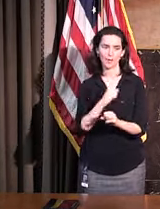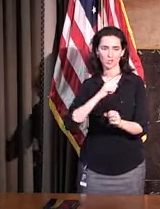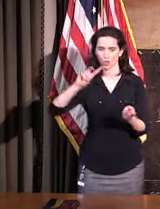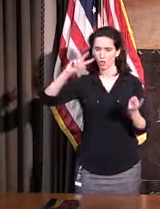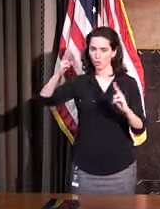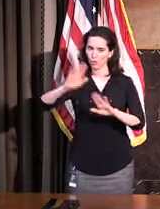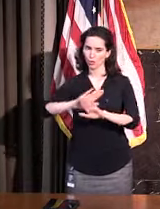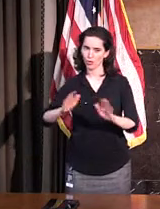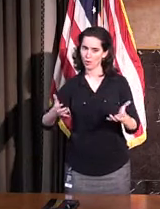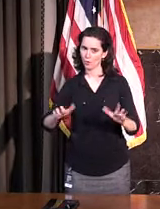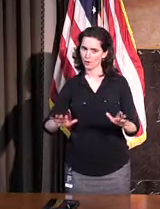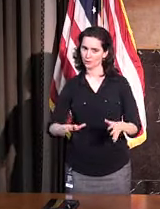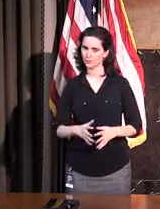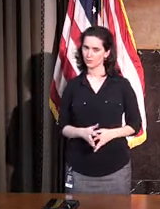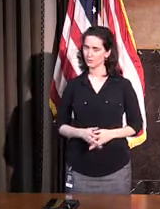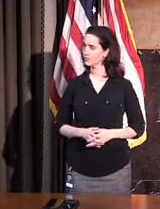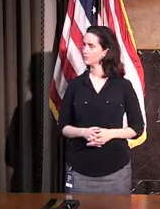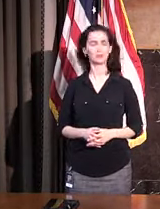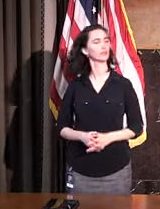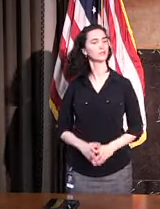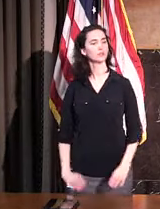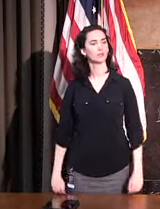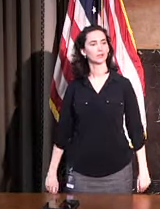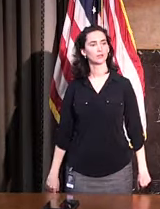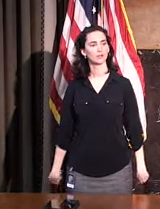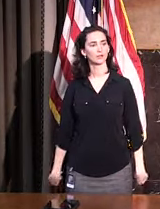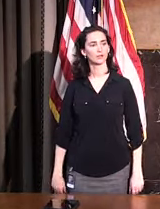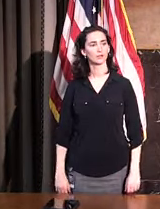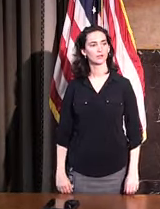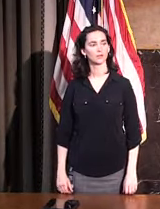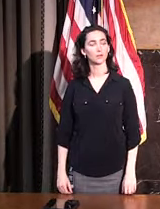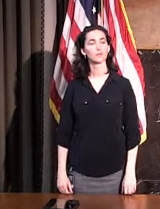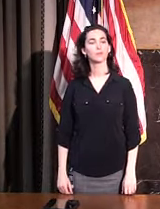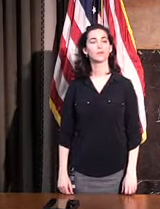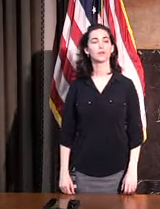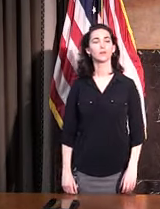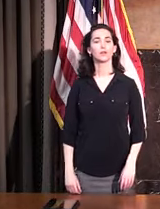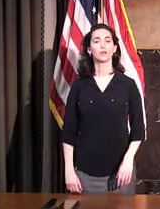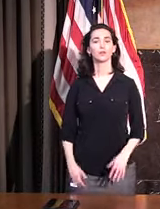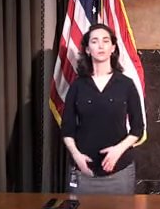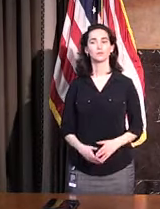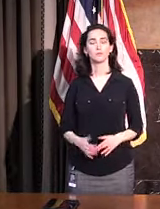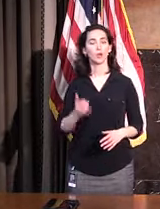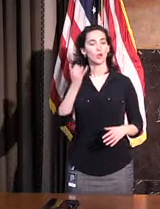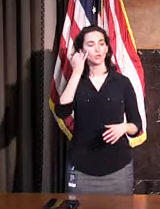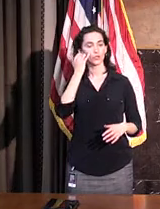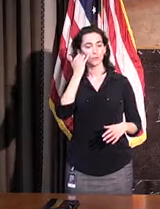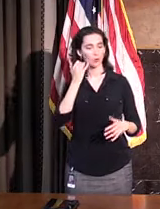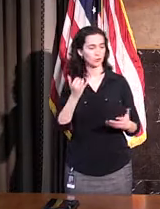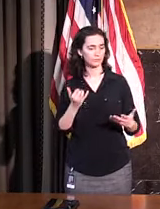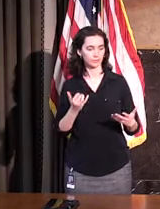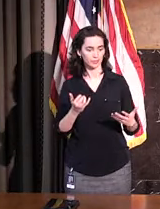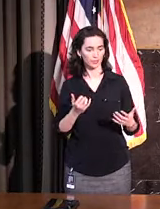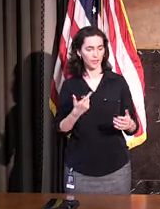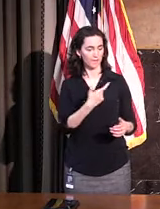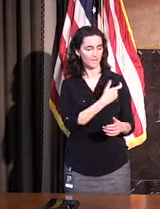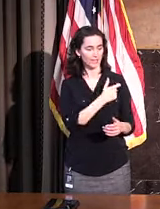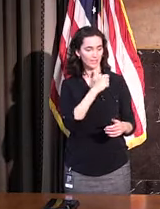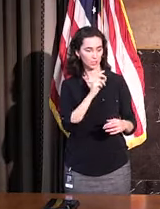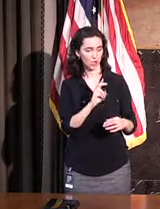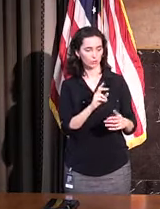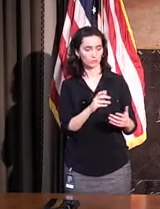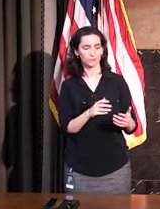confusion. When you ask whether a vaccine doesn't get used if an appointment isn't made or kept, that vaccine